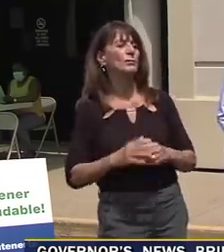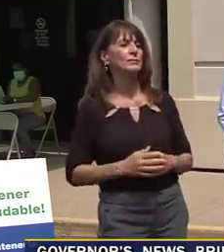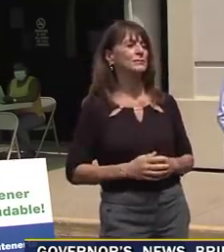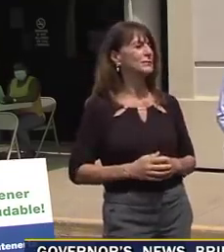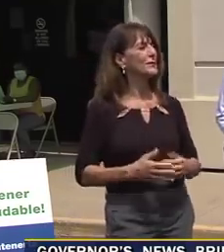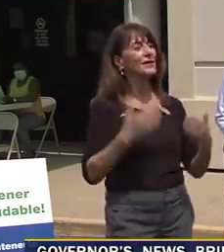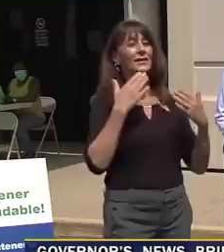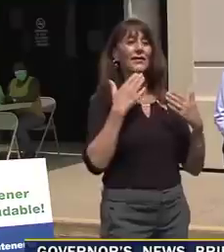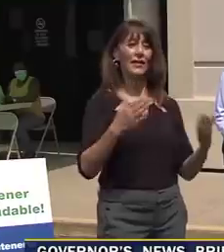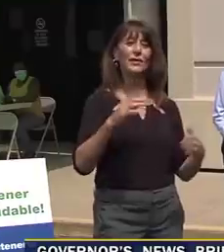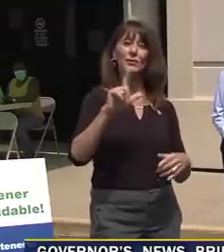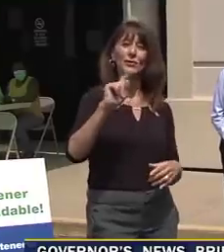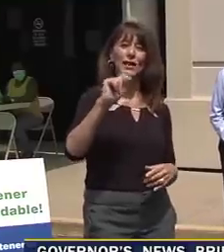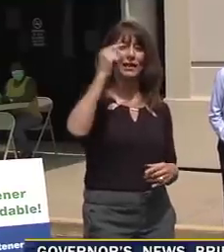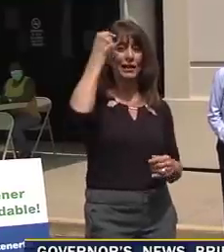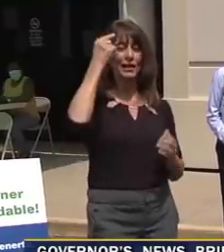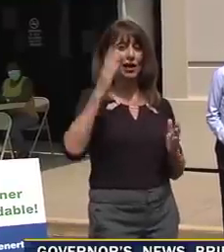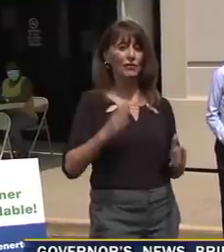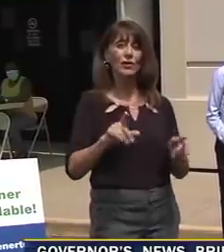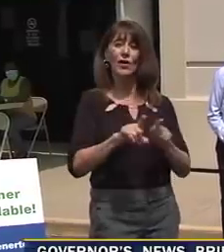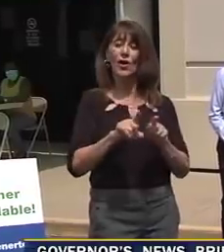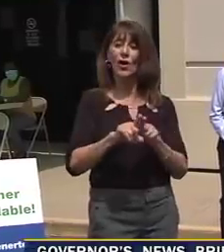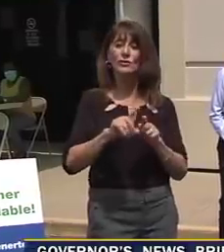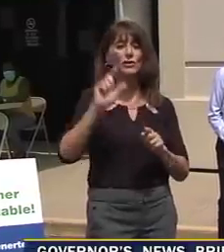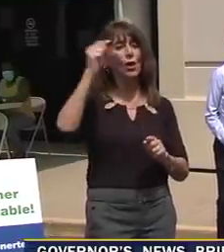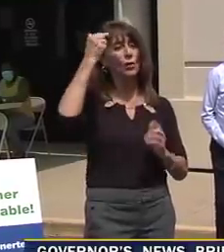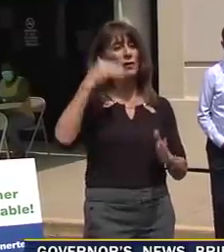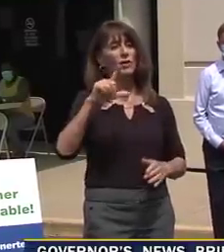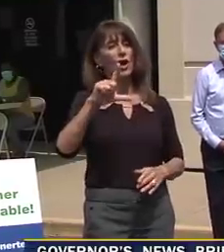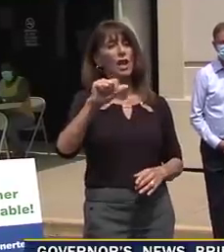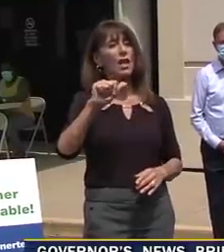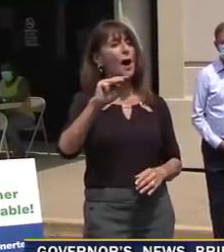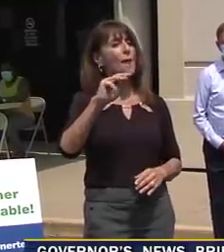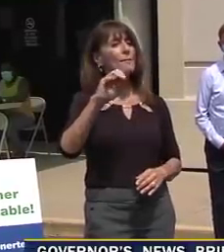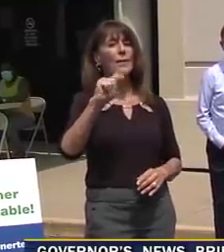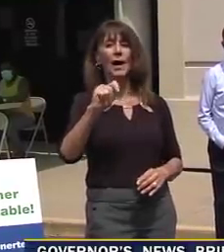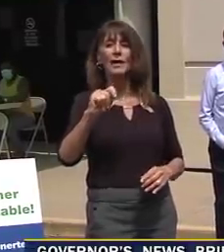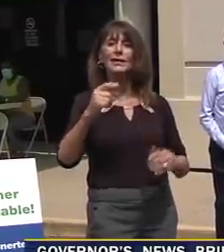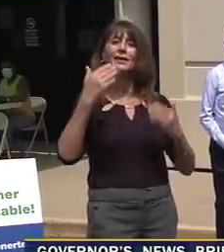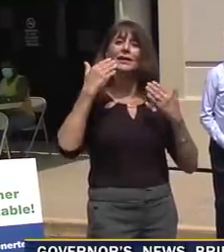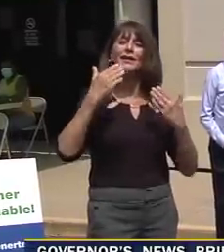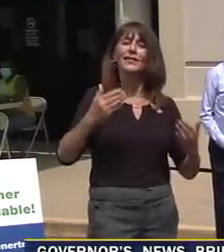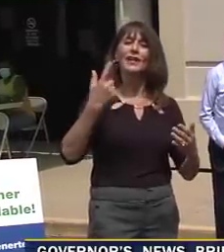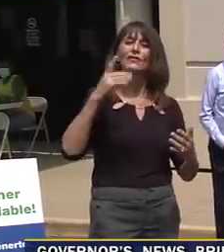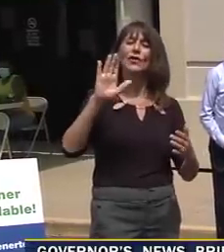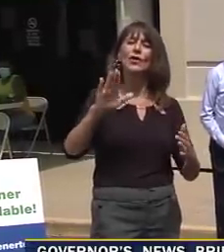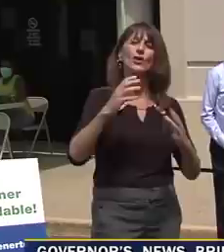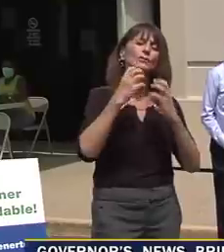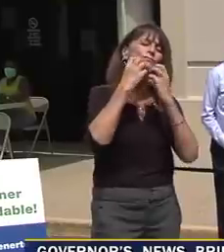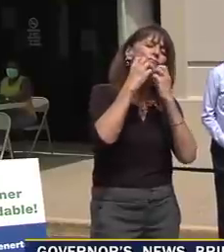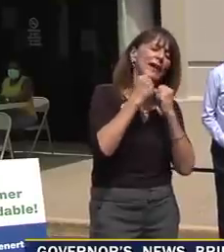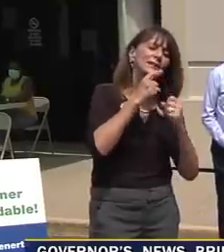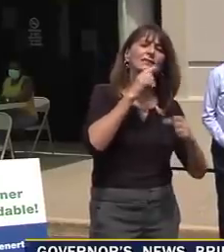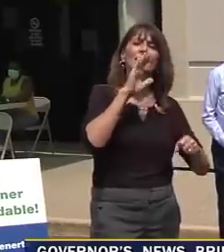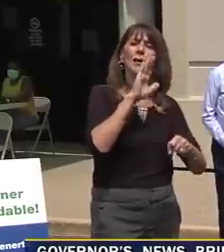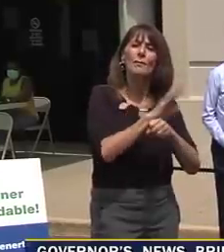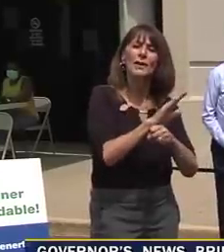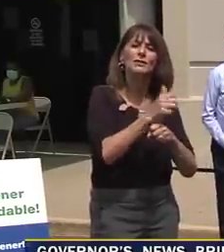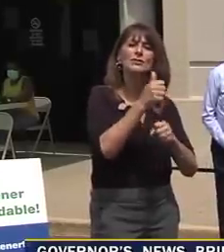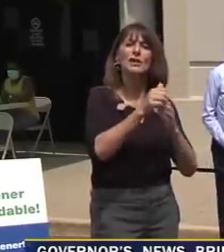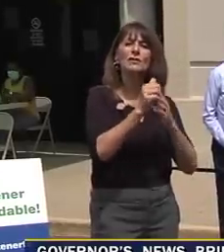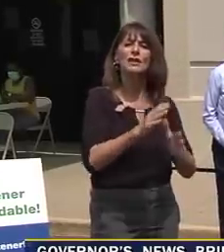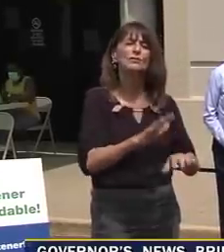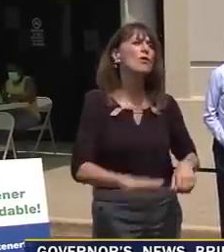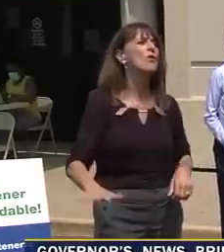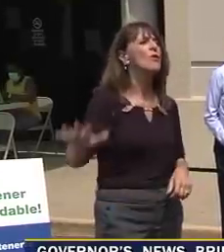Thank you so much, Lieutenant Governor, and to Governor Lamont for both of you and your extreme, passionate, committed leadership across